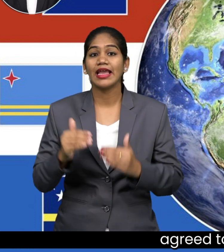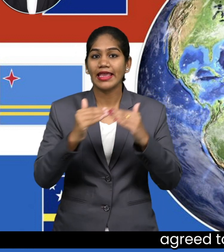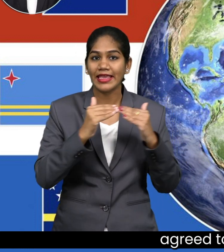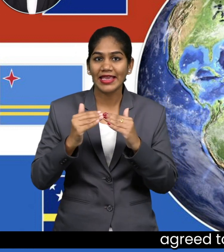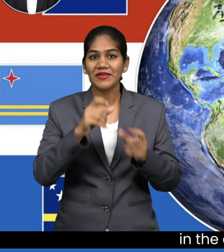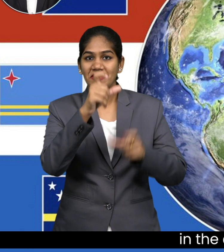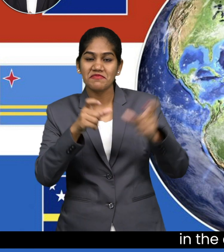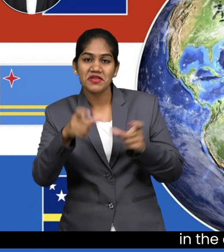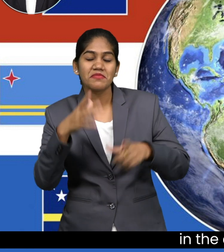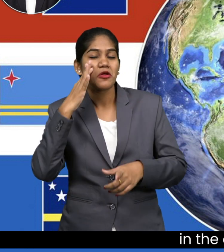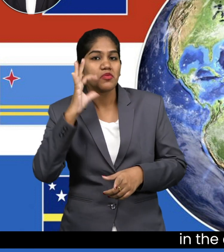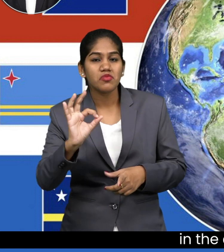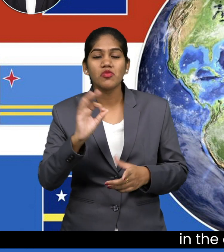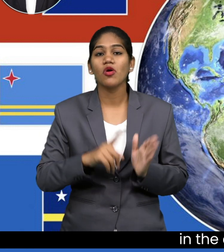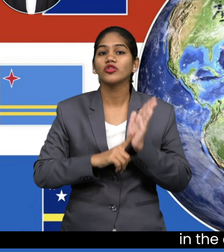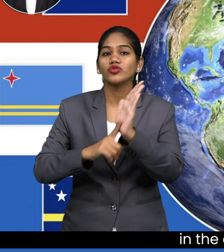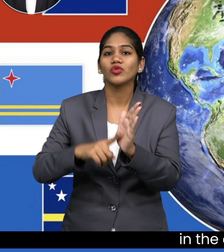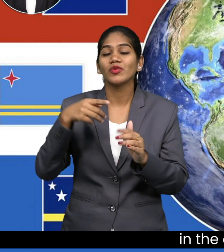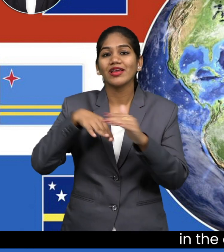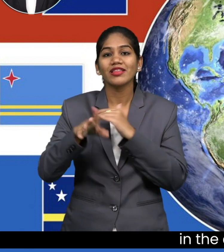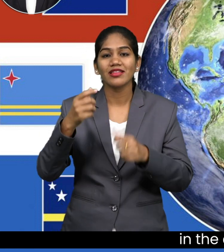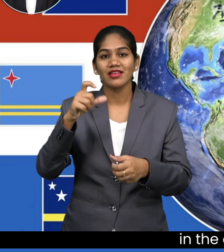in the central government.